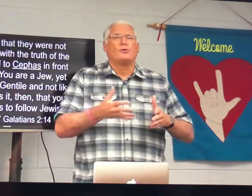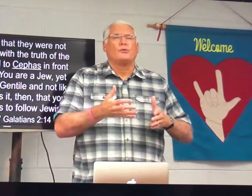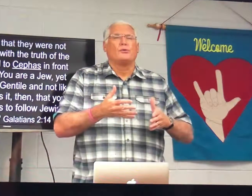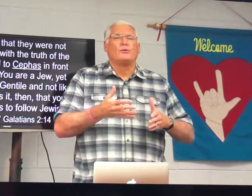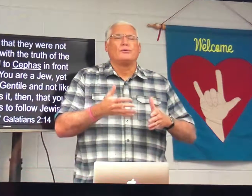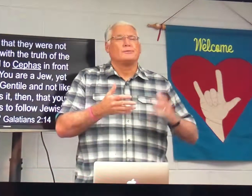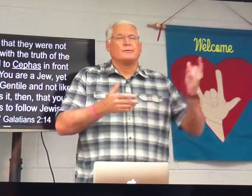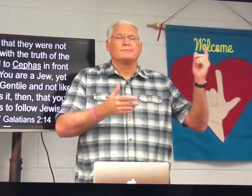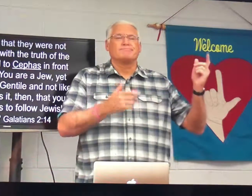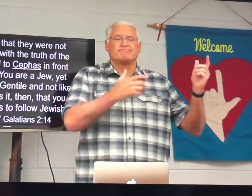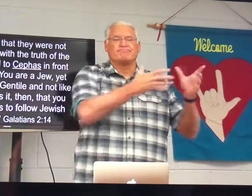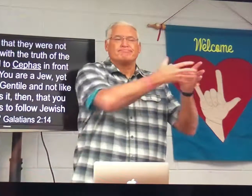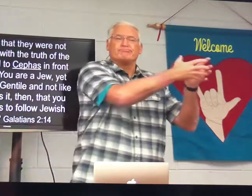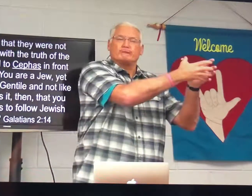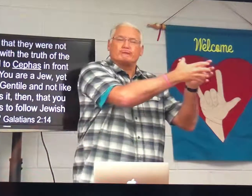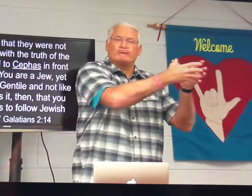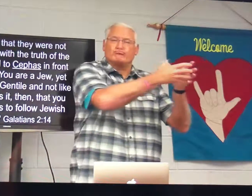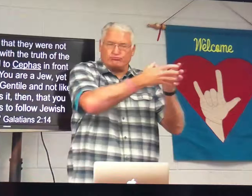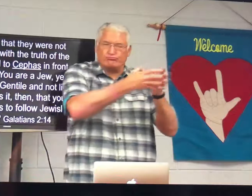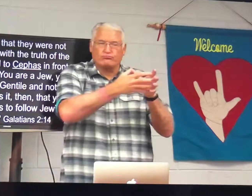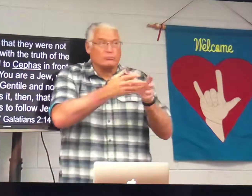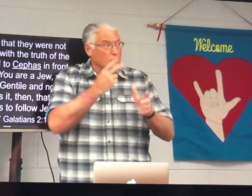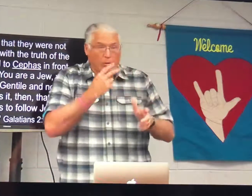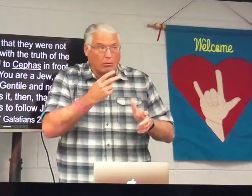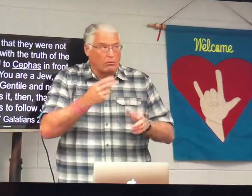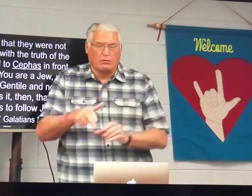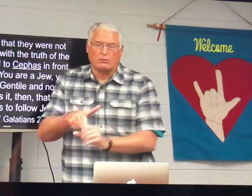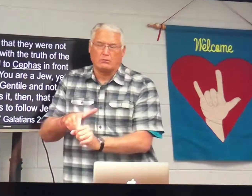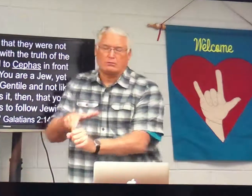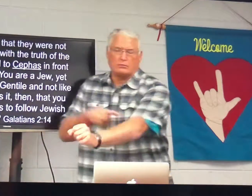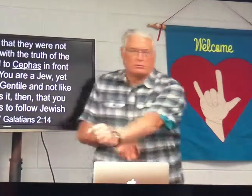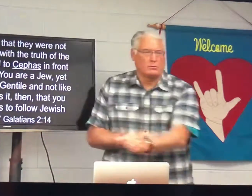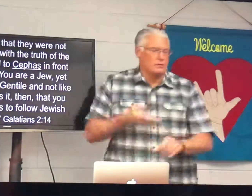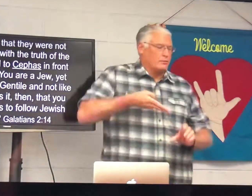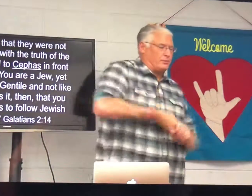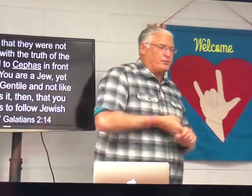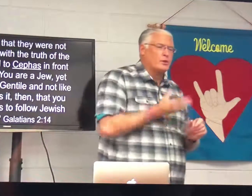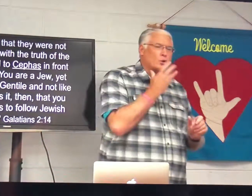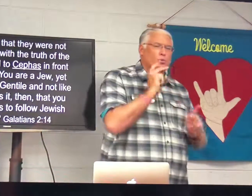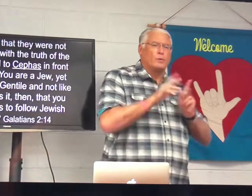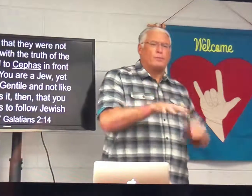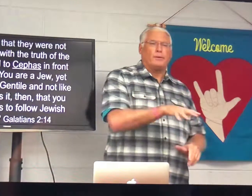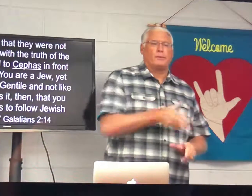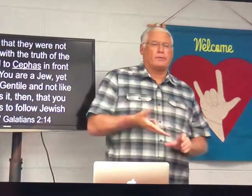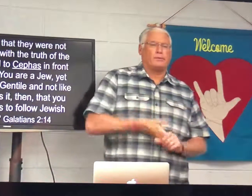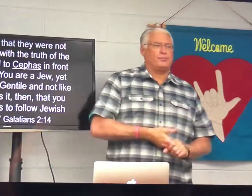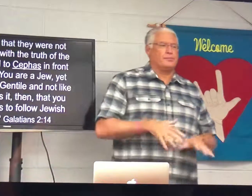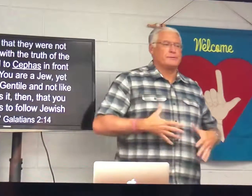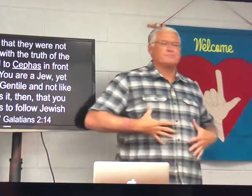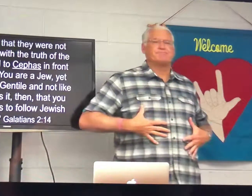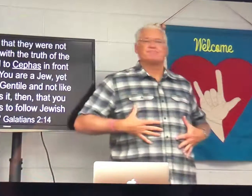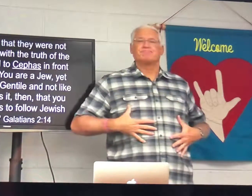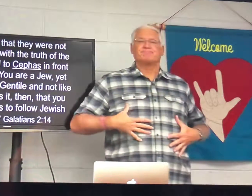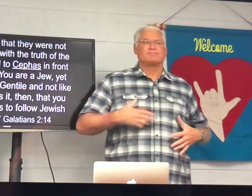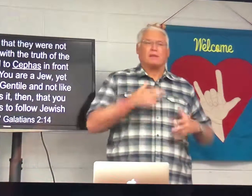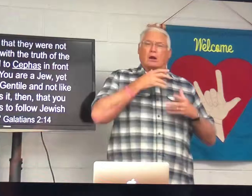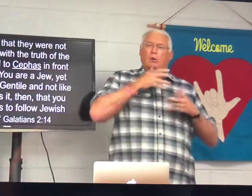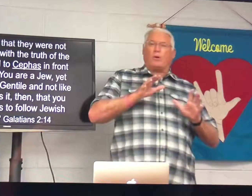That takes the first one for a ball, 1-0.